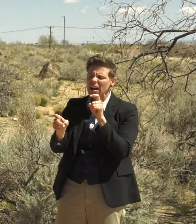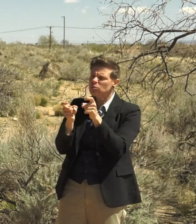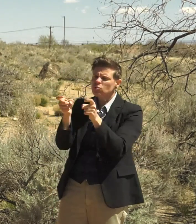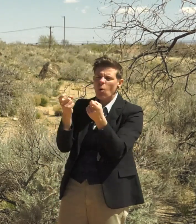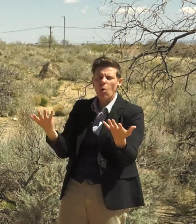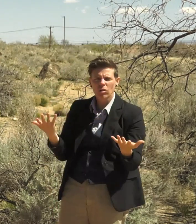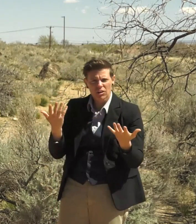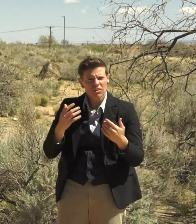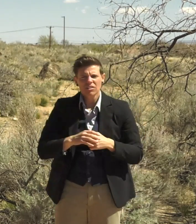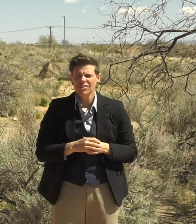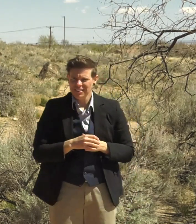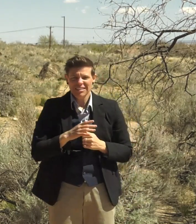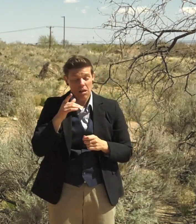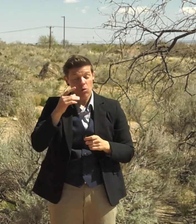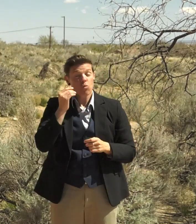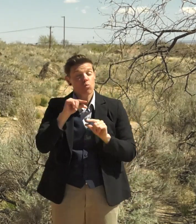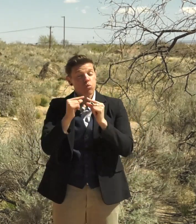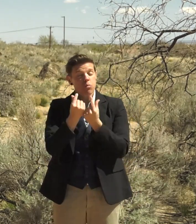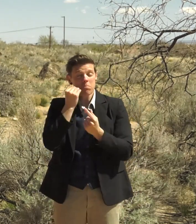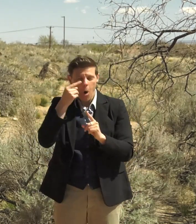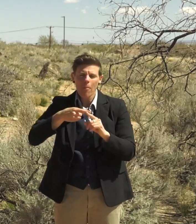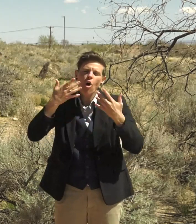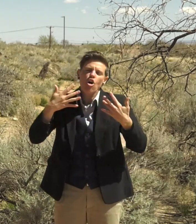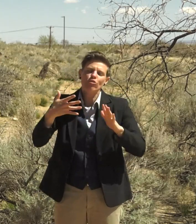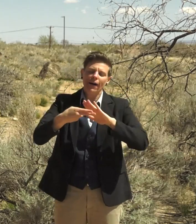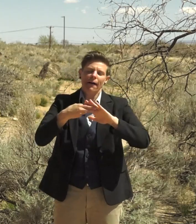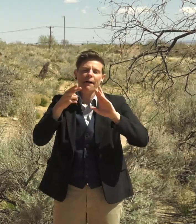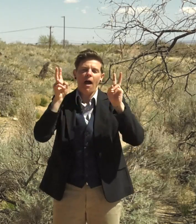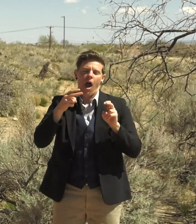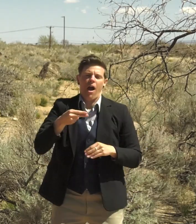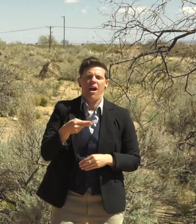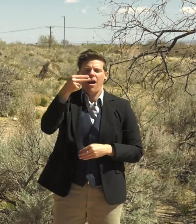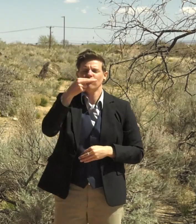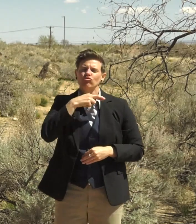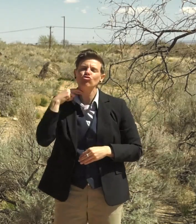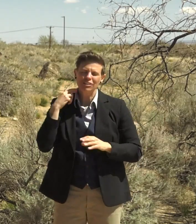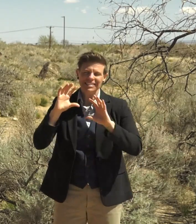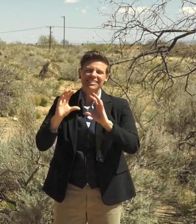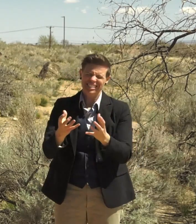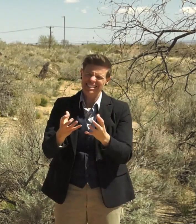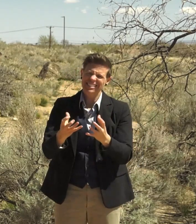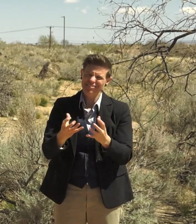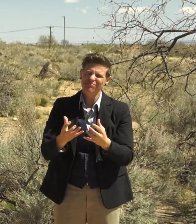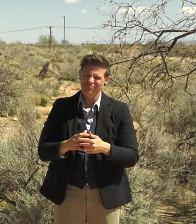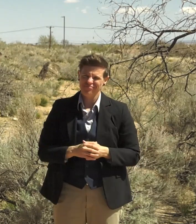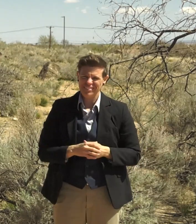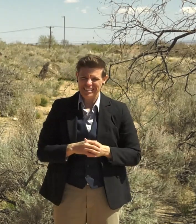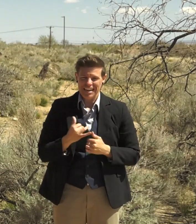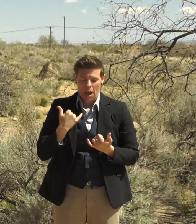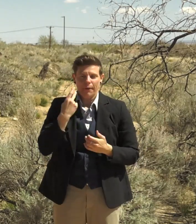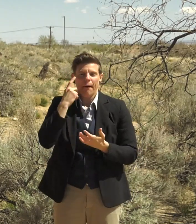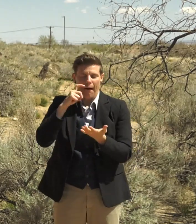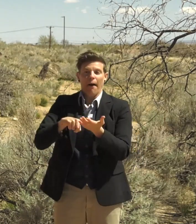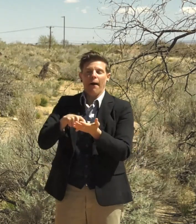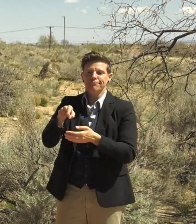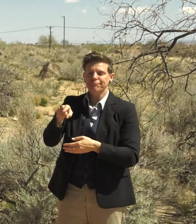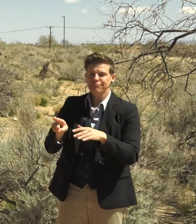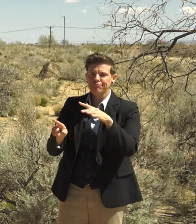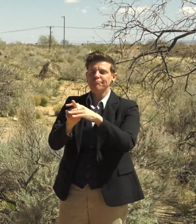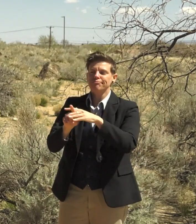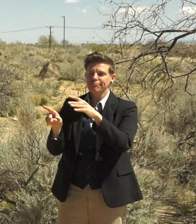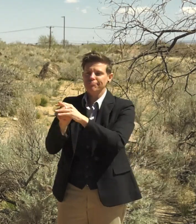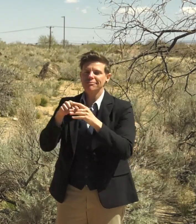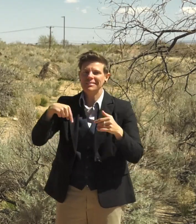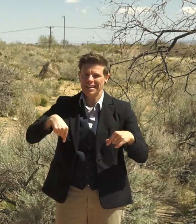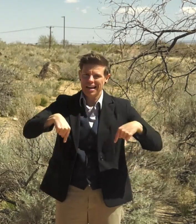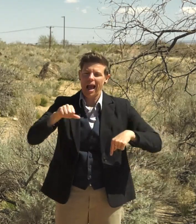different. And so we're starting to see this right here in Albuquerque. And for us, you know, this is something that we are going to make sure that these